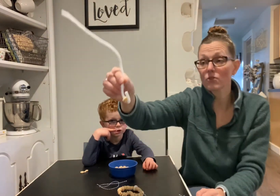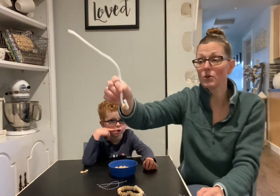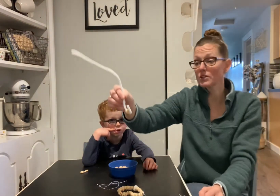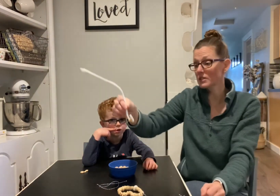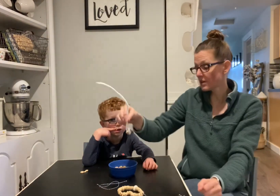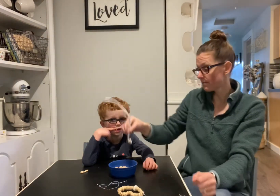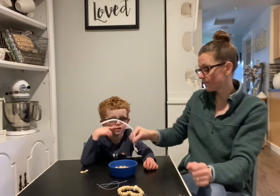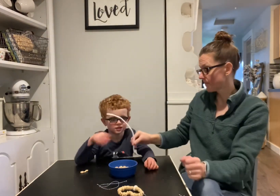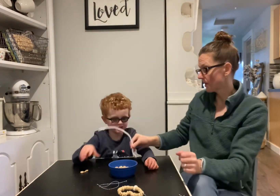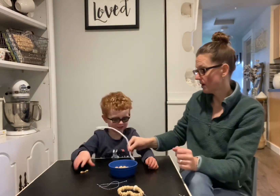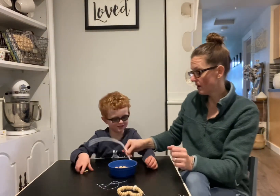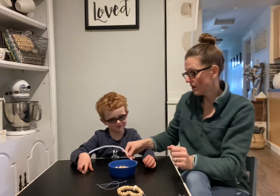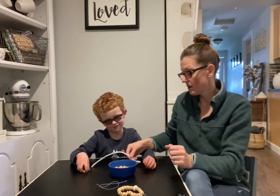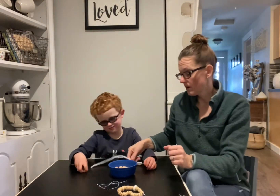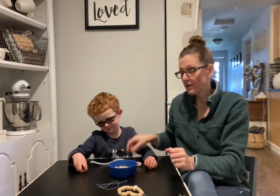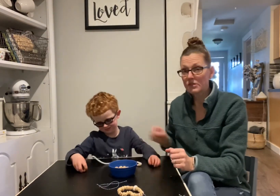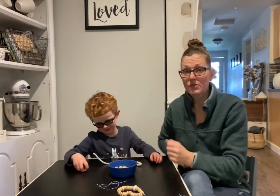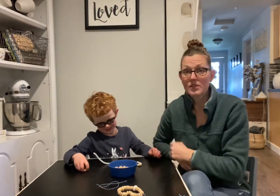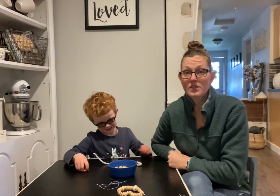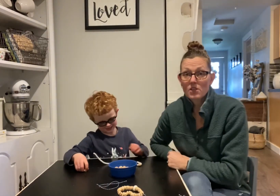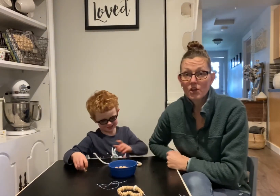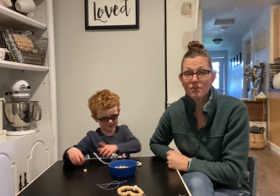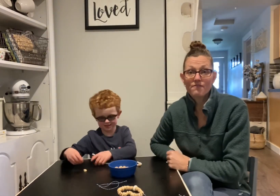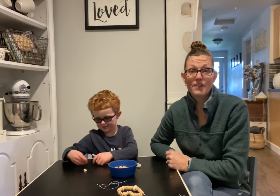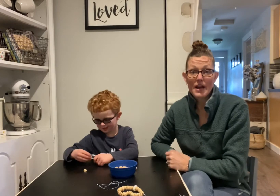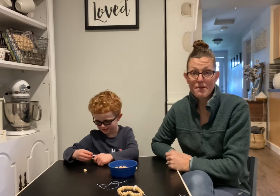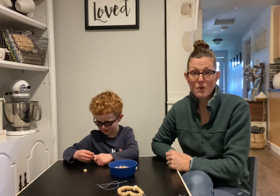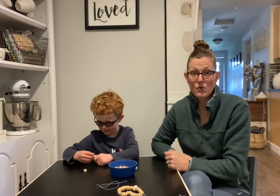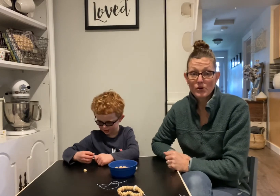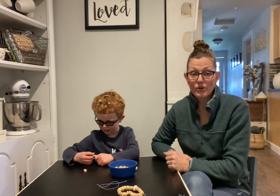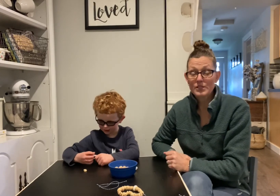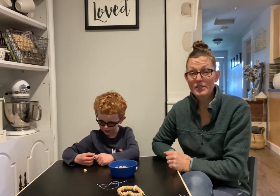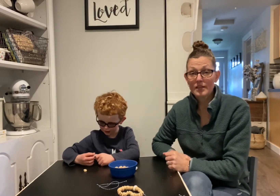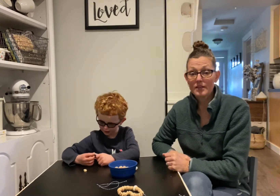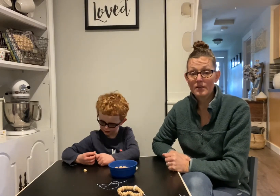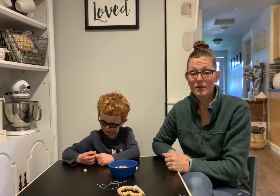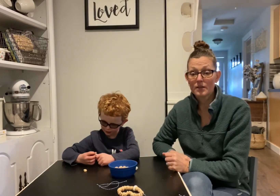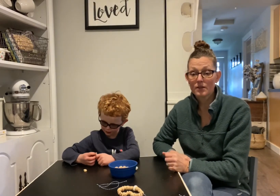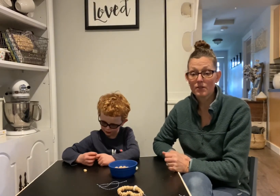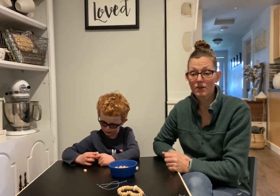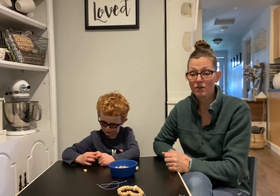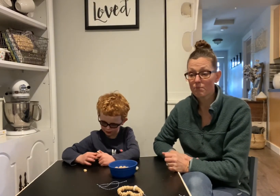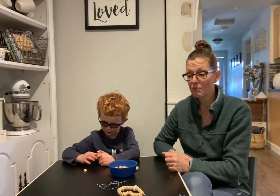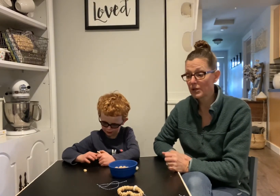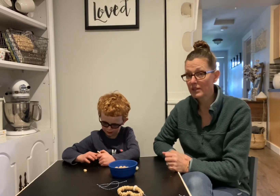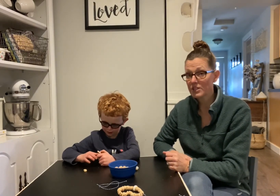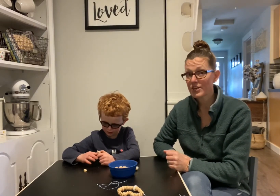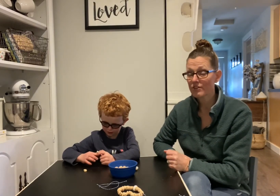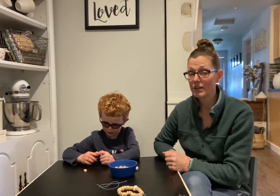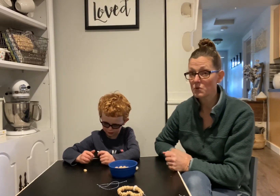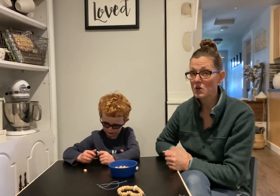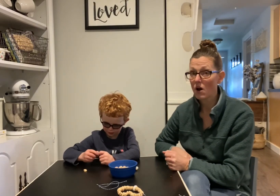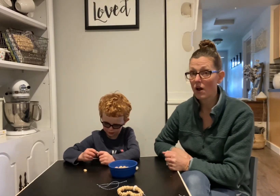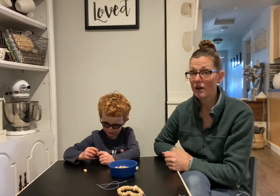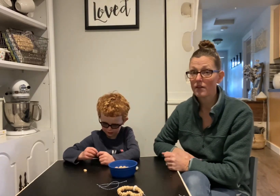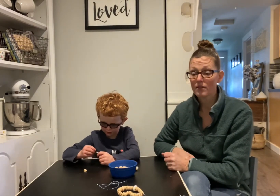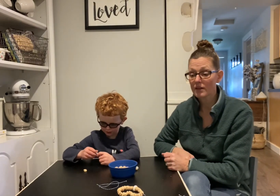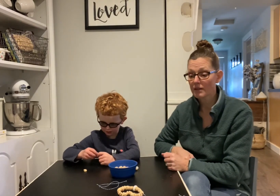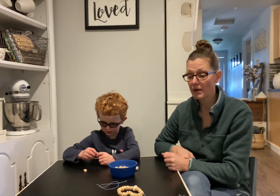afterwards. And so this is a good fine motor skill, the putting the Cheerios on the pipe